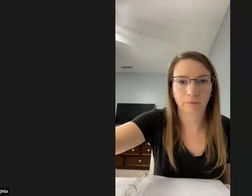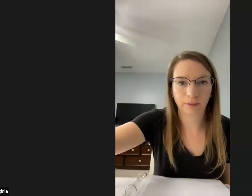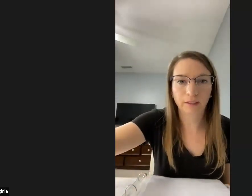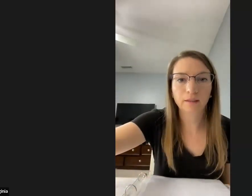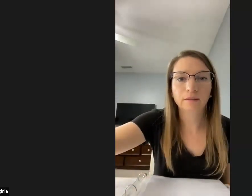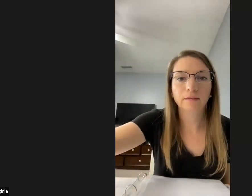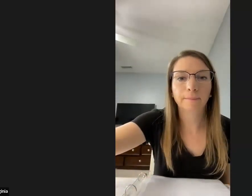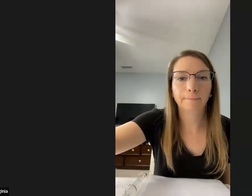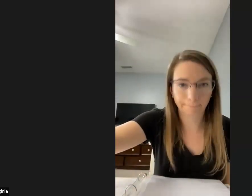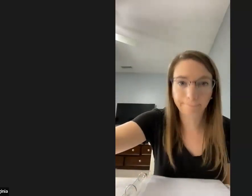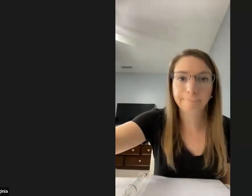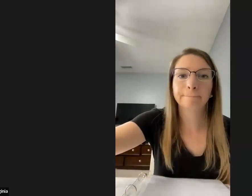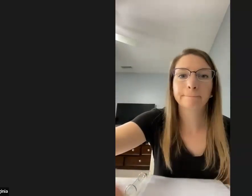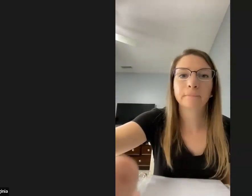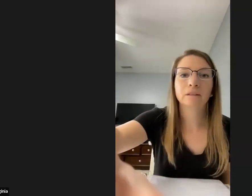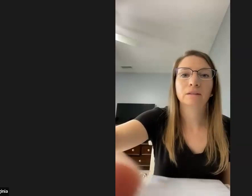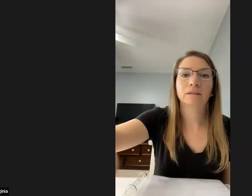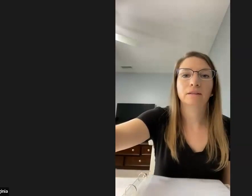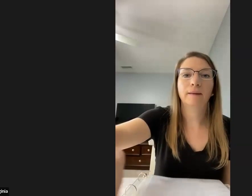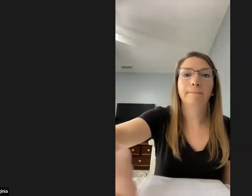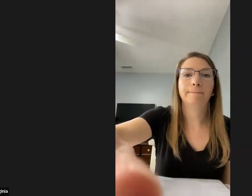Okay. Mm-hmm. Yep.